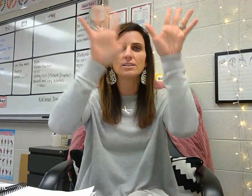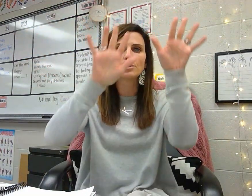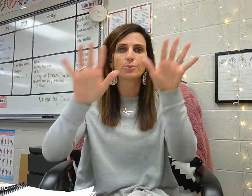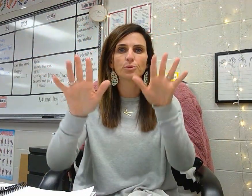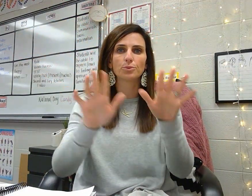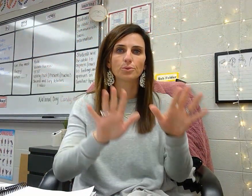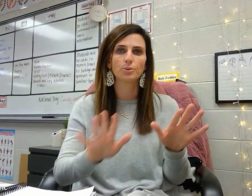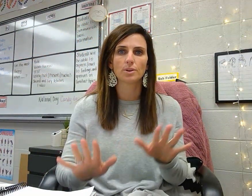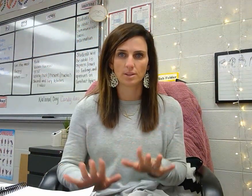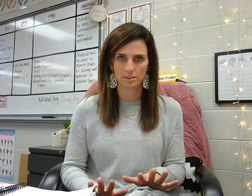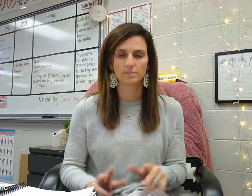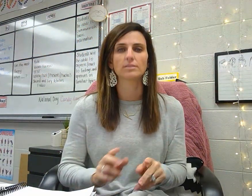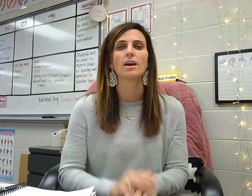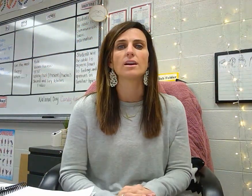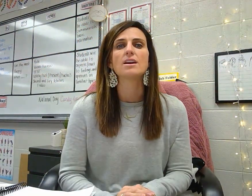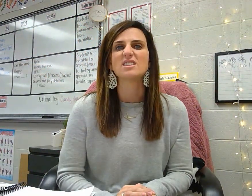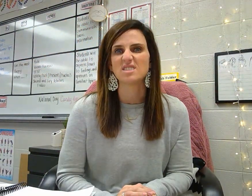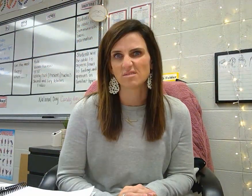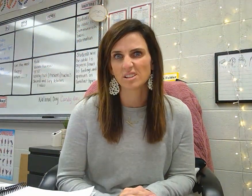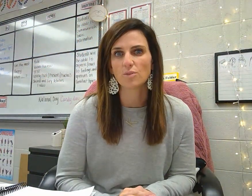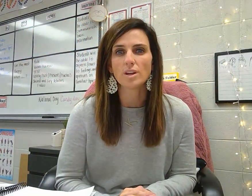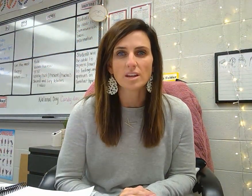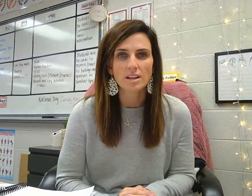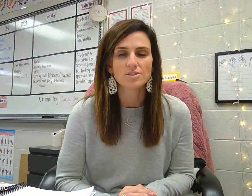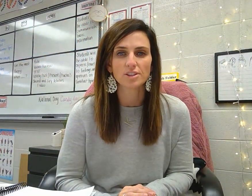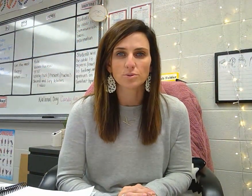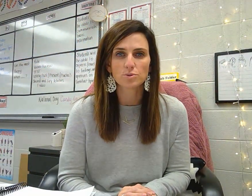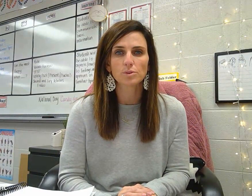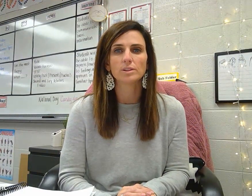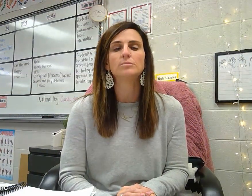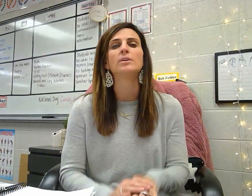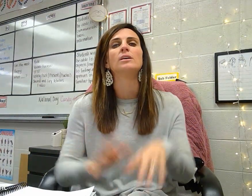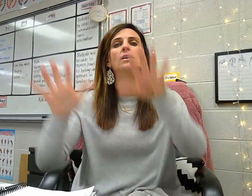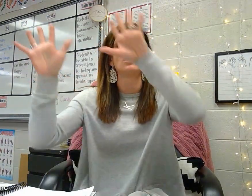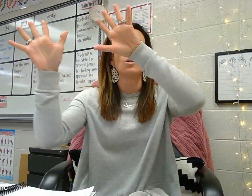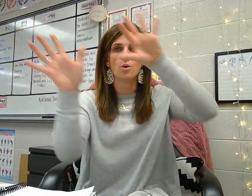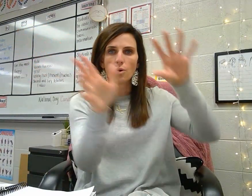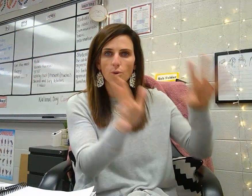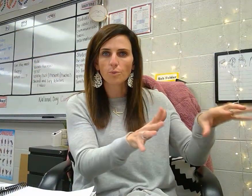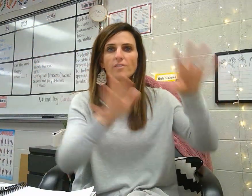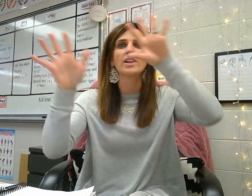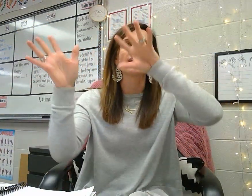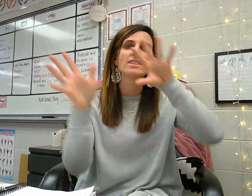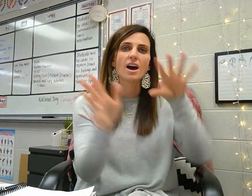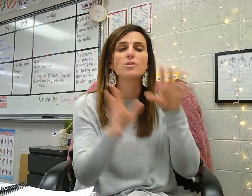lightly? Okay. Is it really windy, snowstorm? Reflect that with